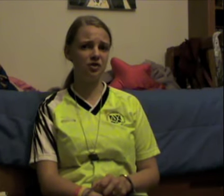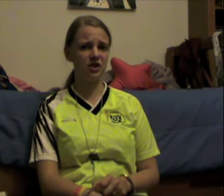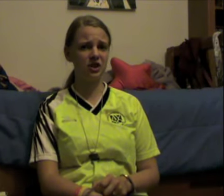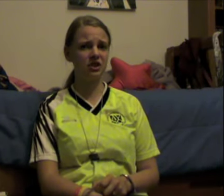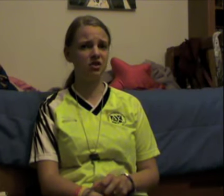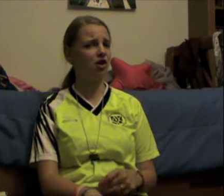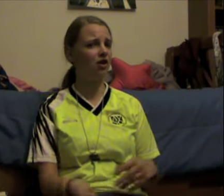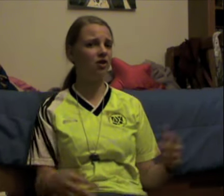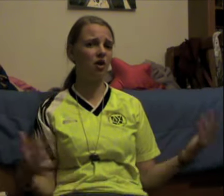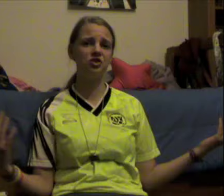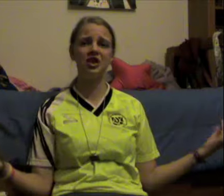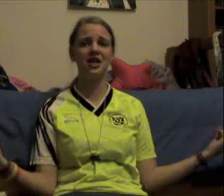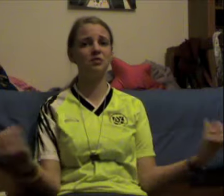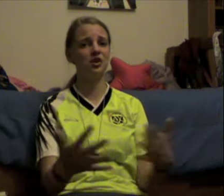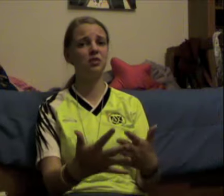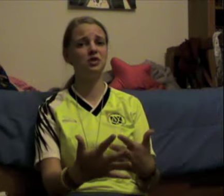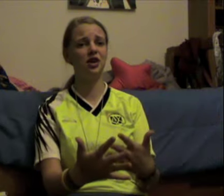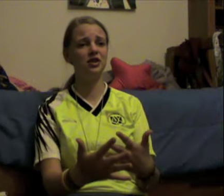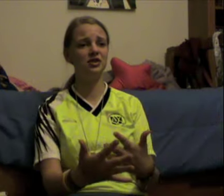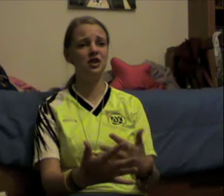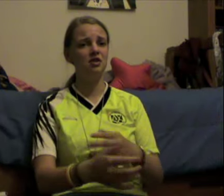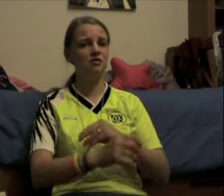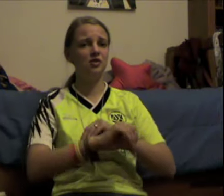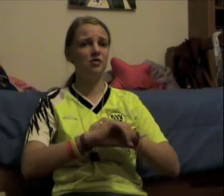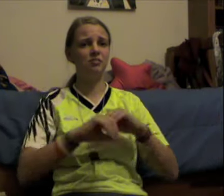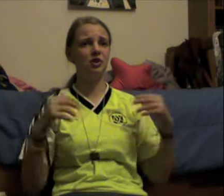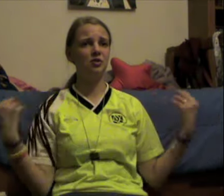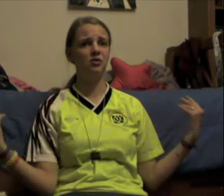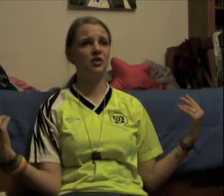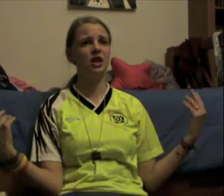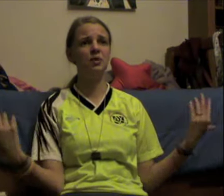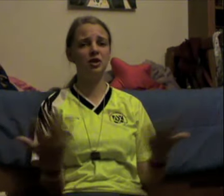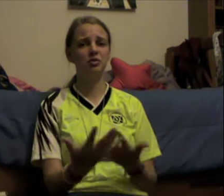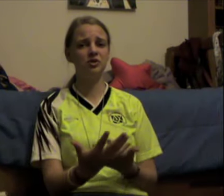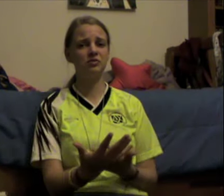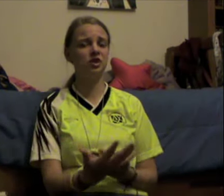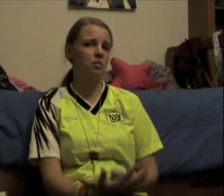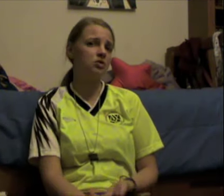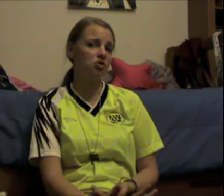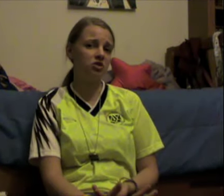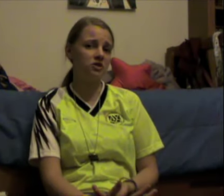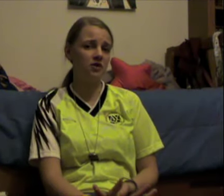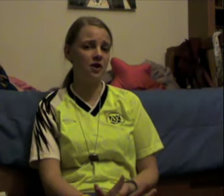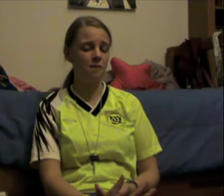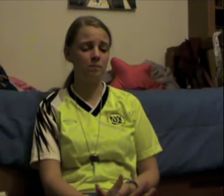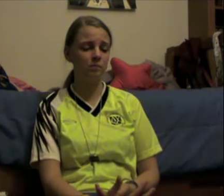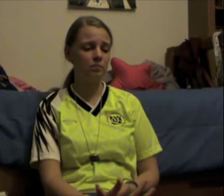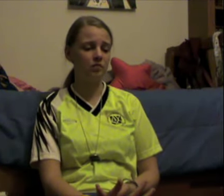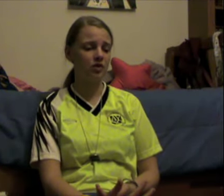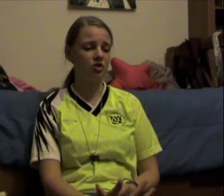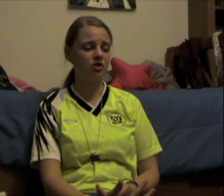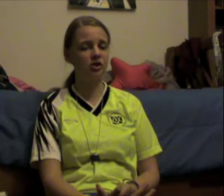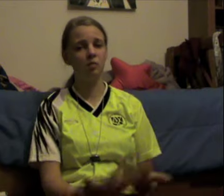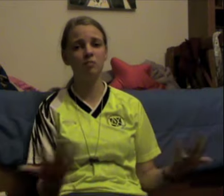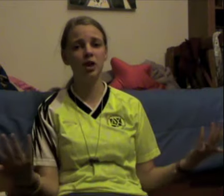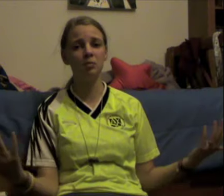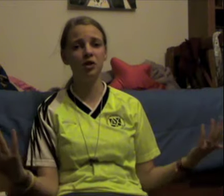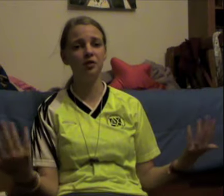30 seconds long, I'll just add in random signs for, you know, anybody who just stumbles across this video to just, you know, pick up and learn.